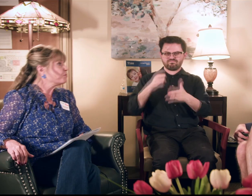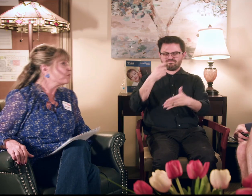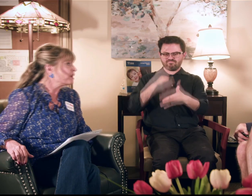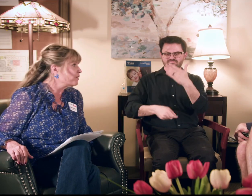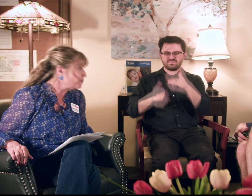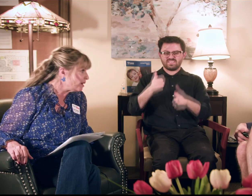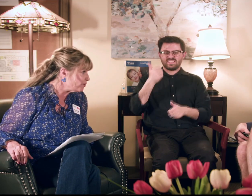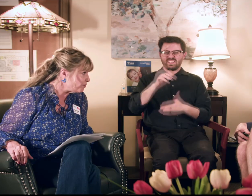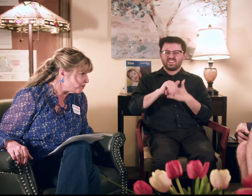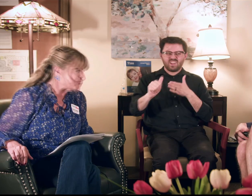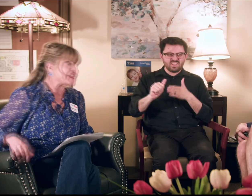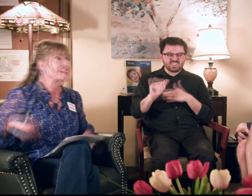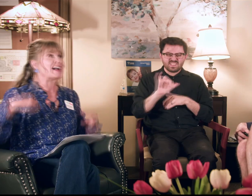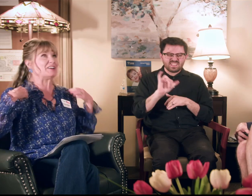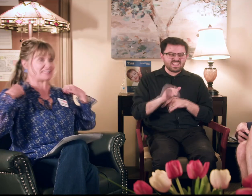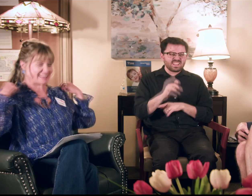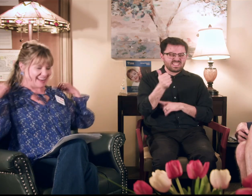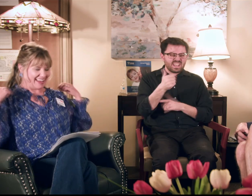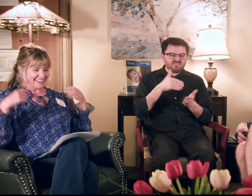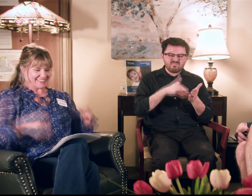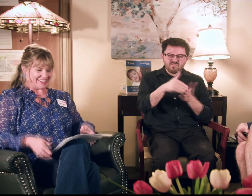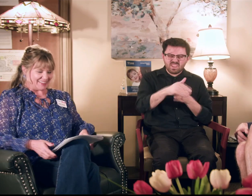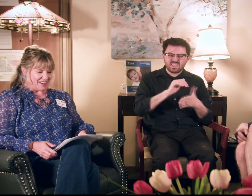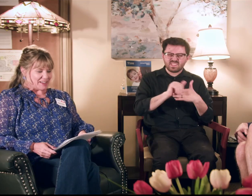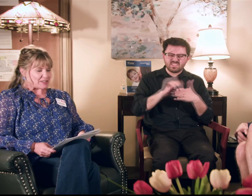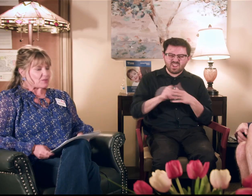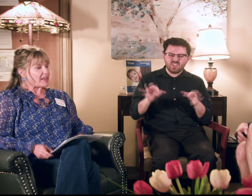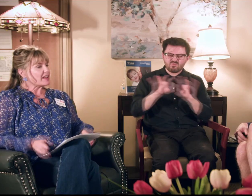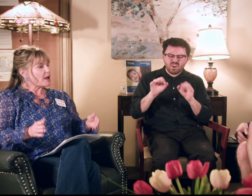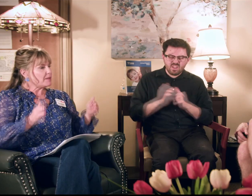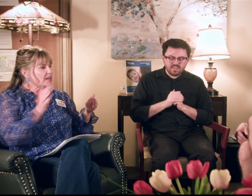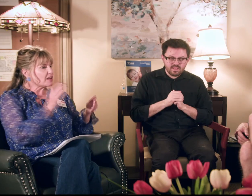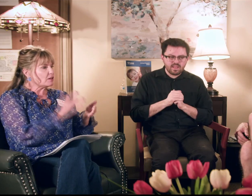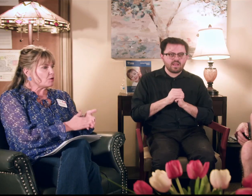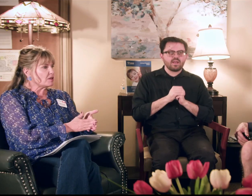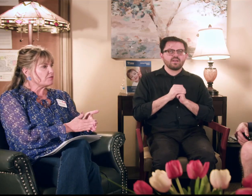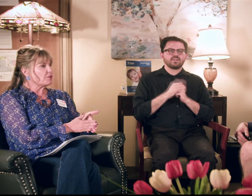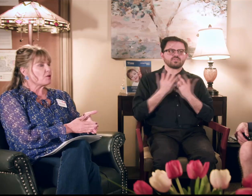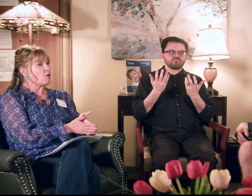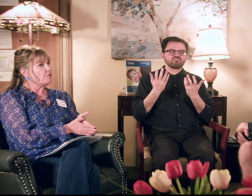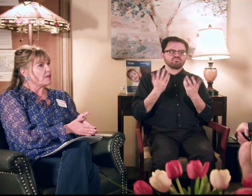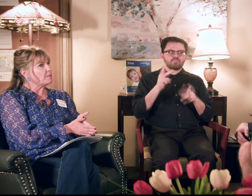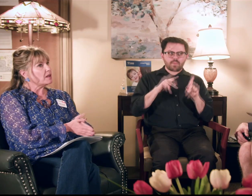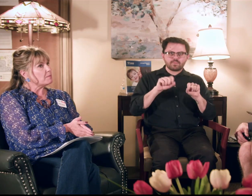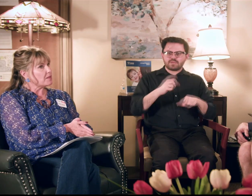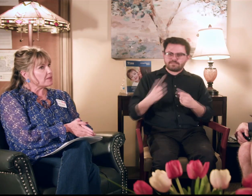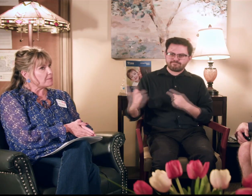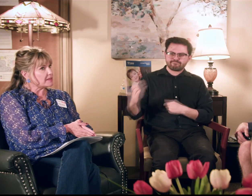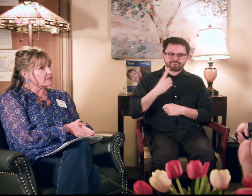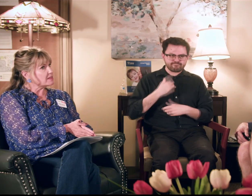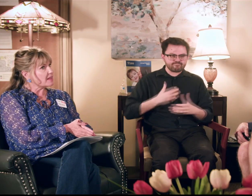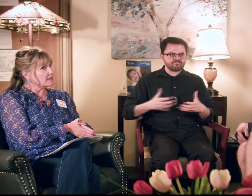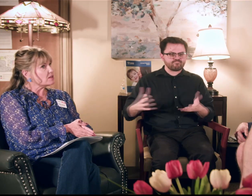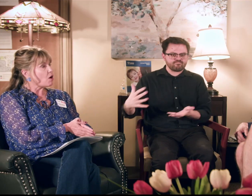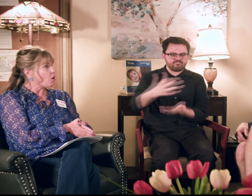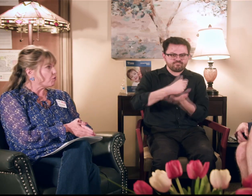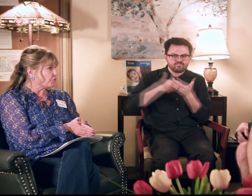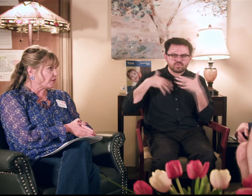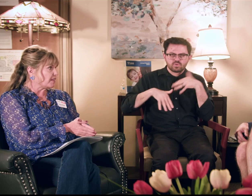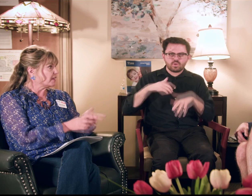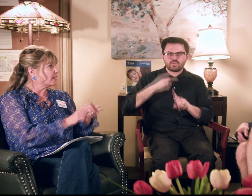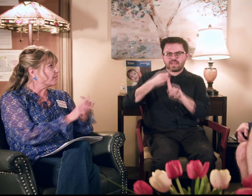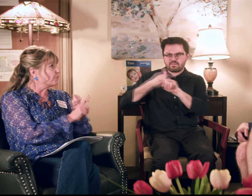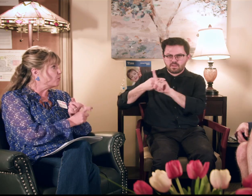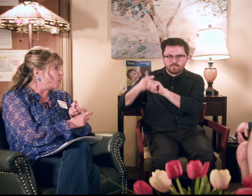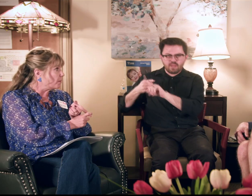they sorted more like 350,000. Yes. So they can come in and get clothing for their whole family on a monthly basis, and that's